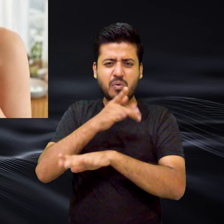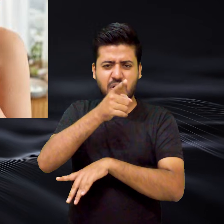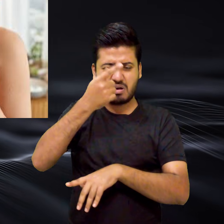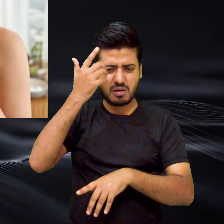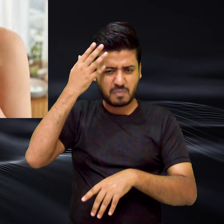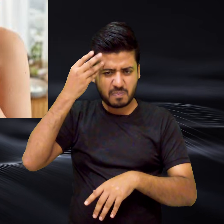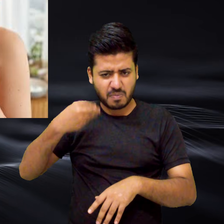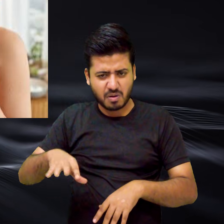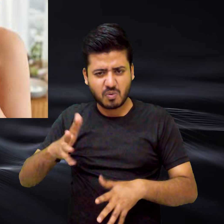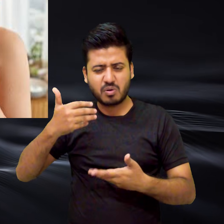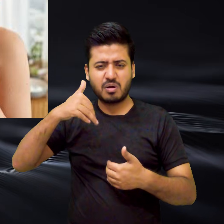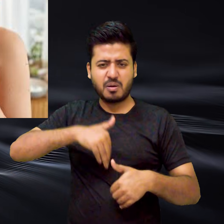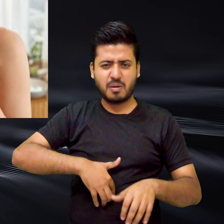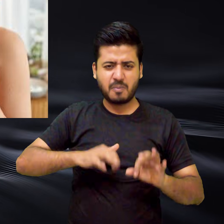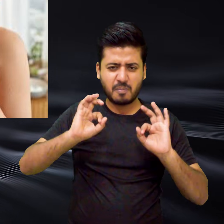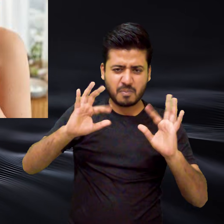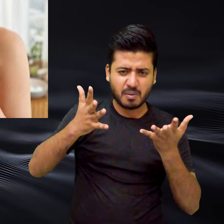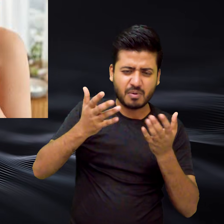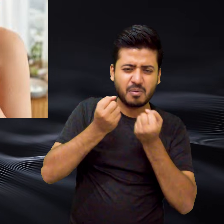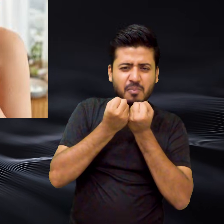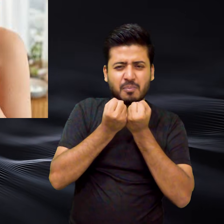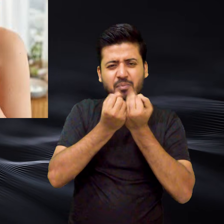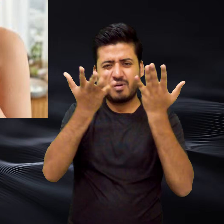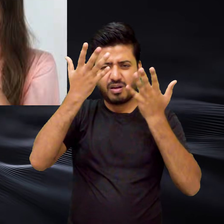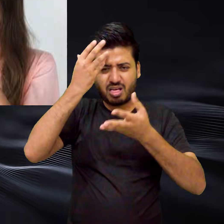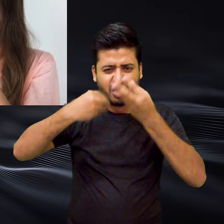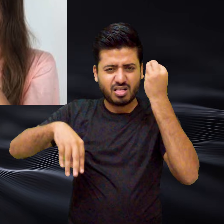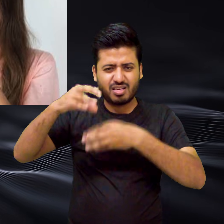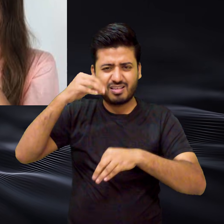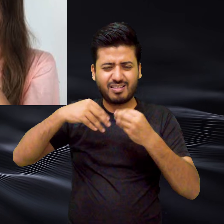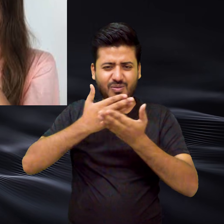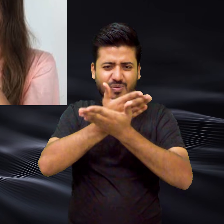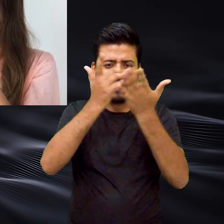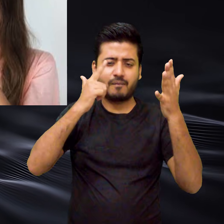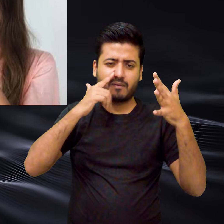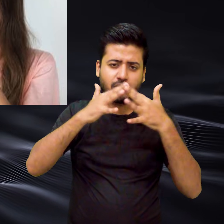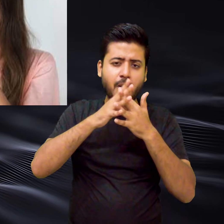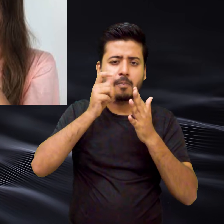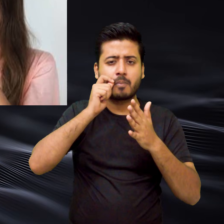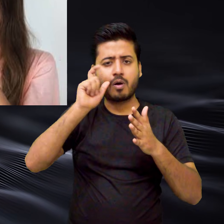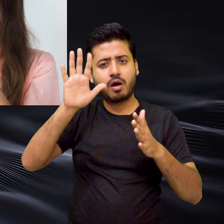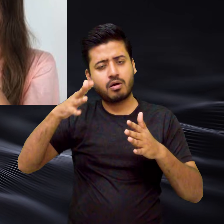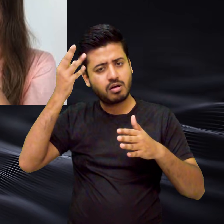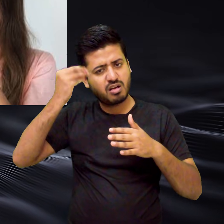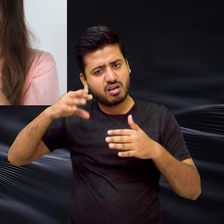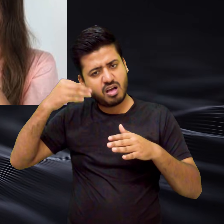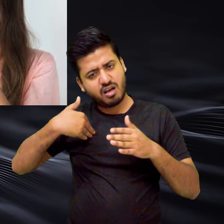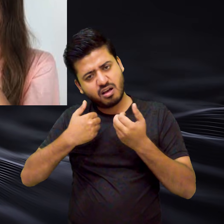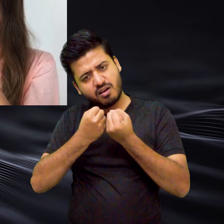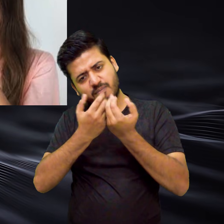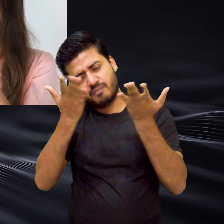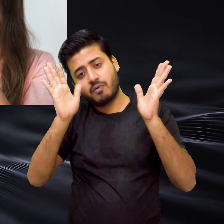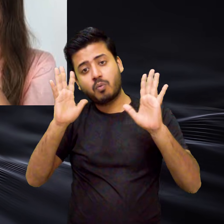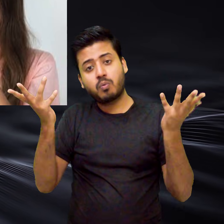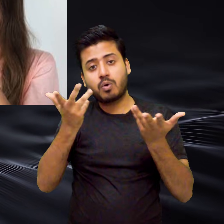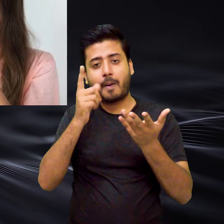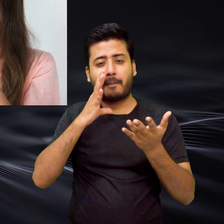damage and lack of nutrients. Tames frizz. Almond oil acts as a natural smoothing agent for dry and frizzy hair,